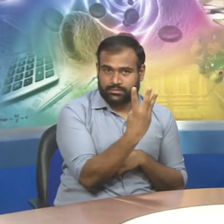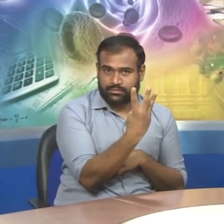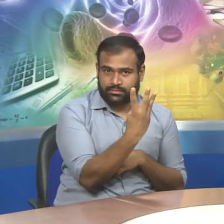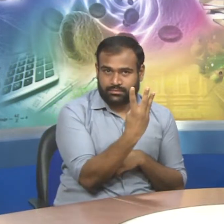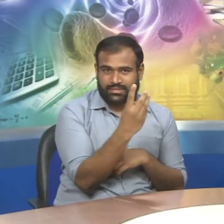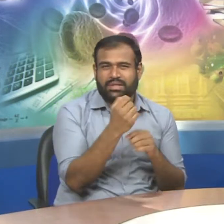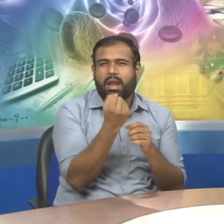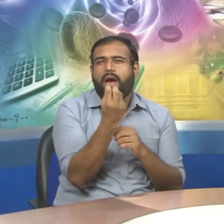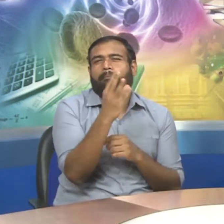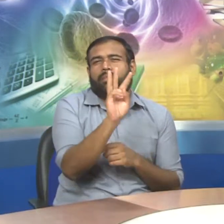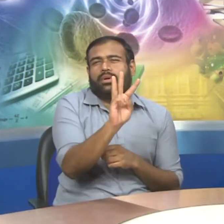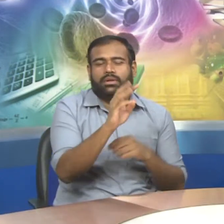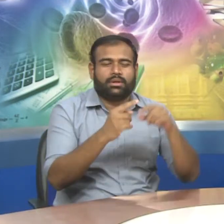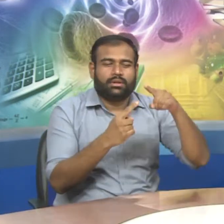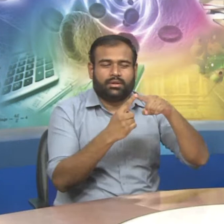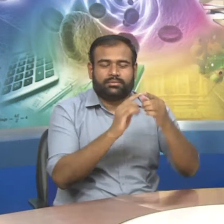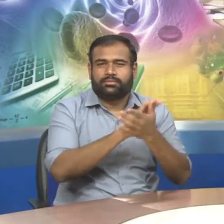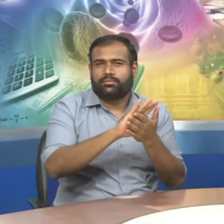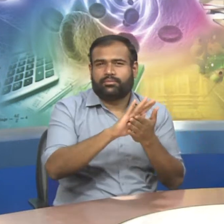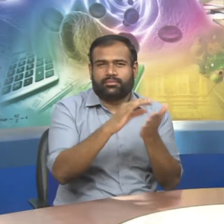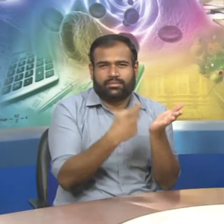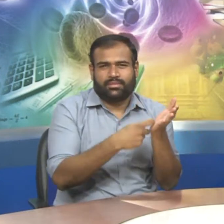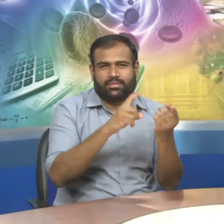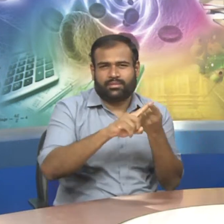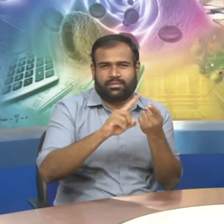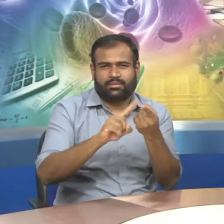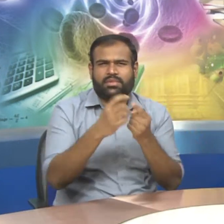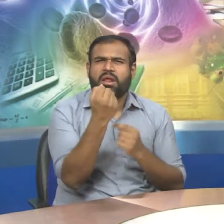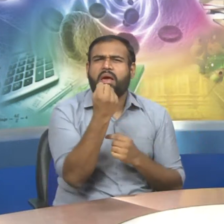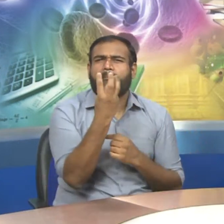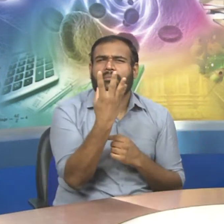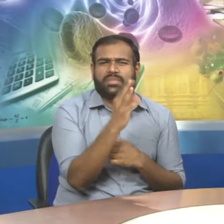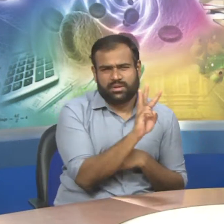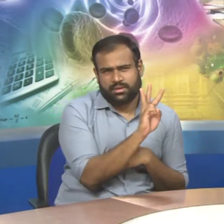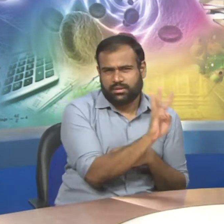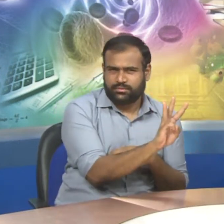combination. See, the example is 3.